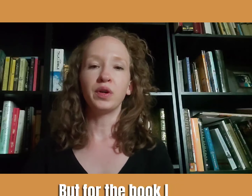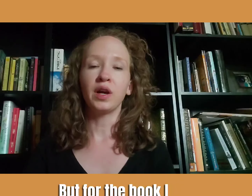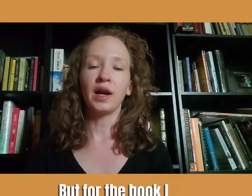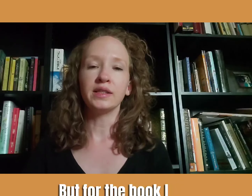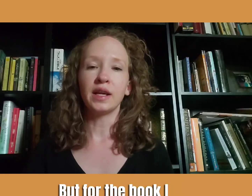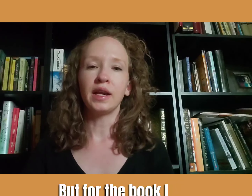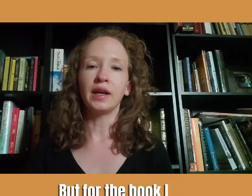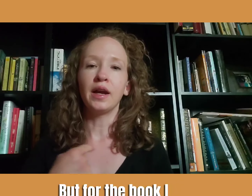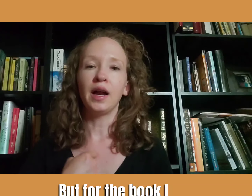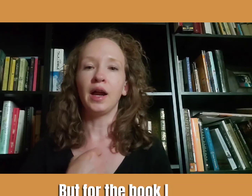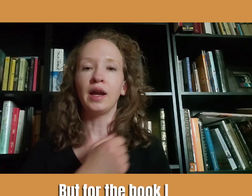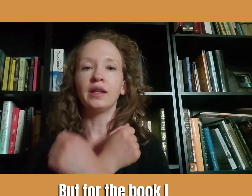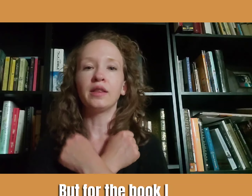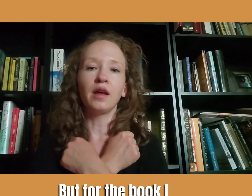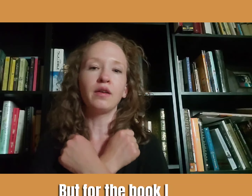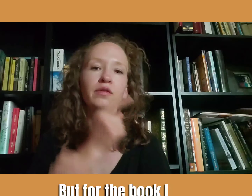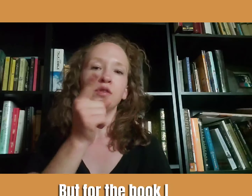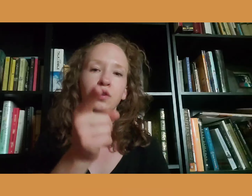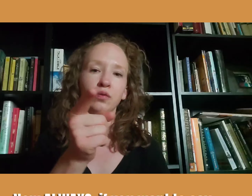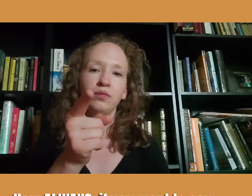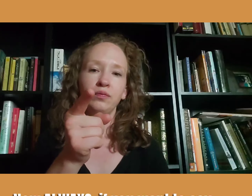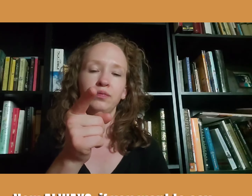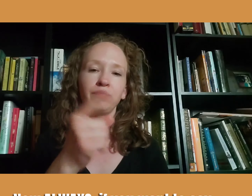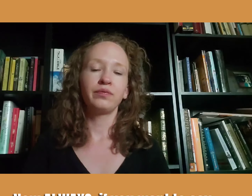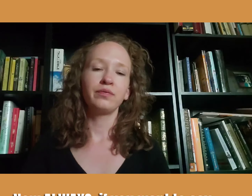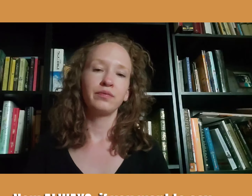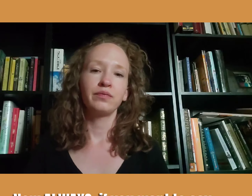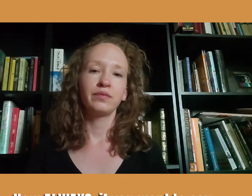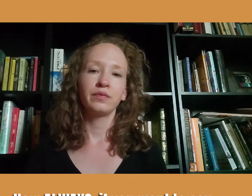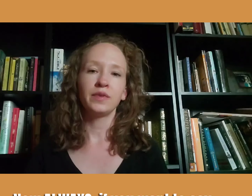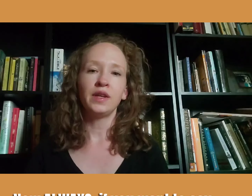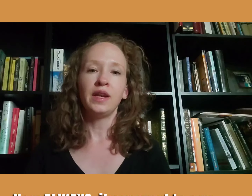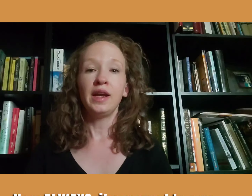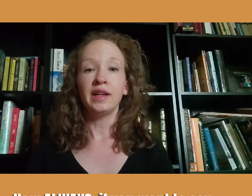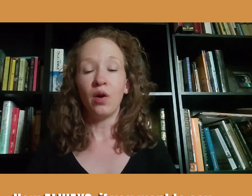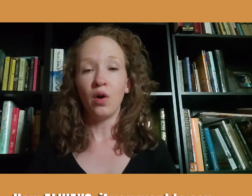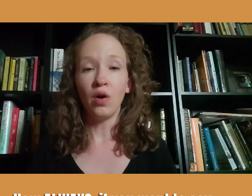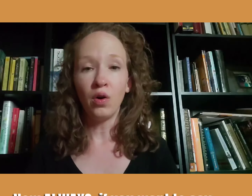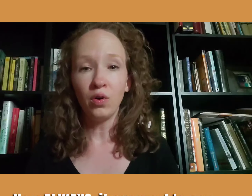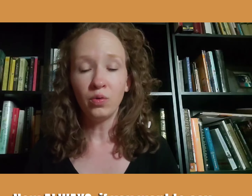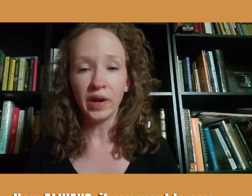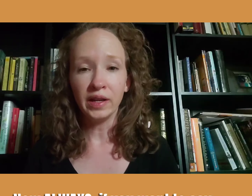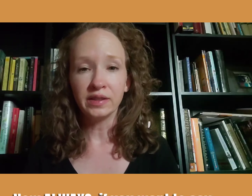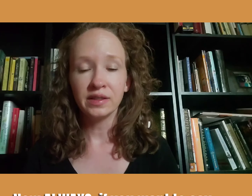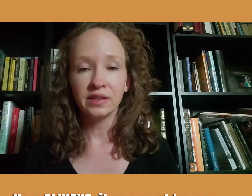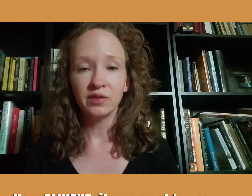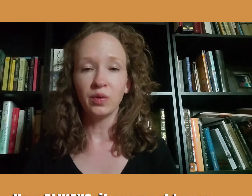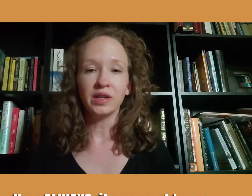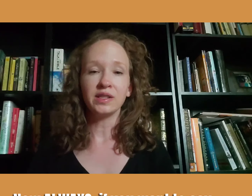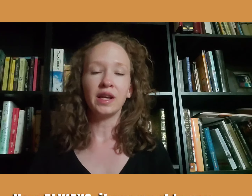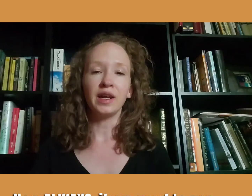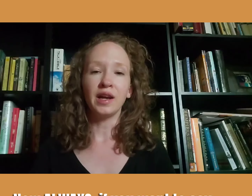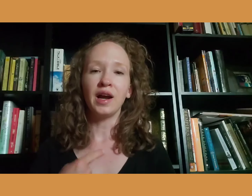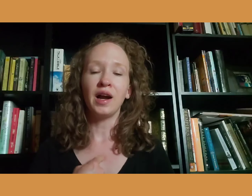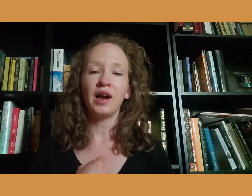book I say I love you now always if you want to say I